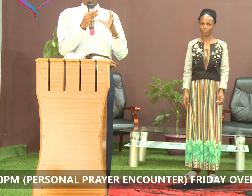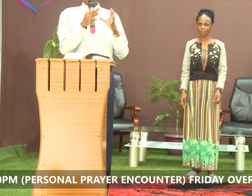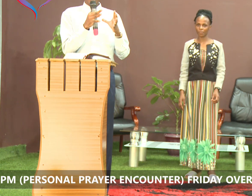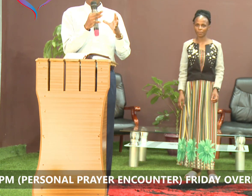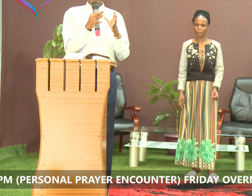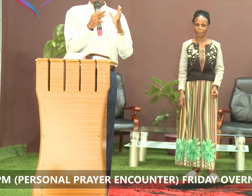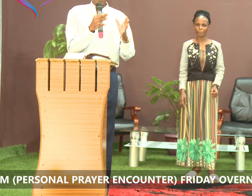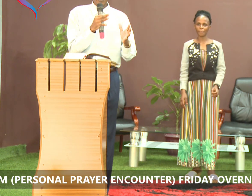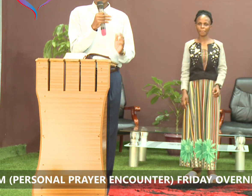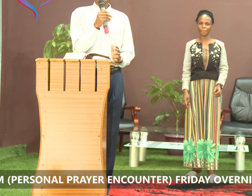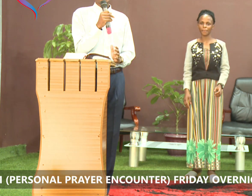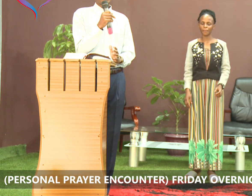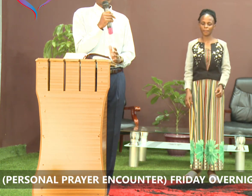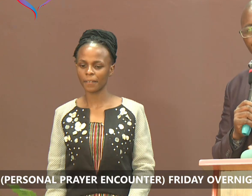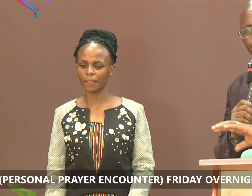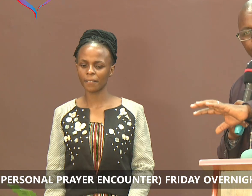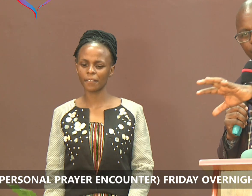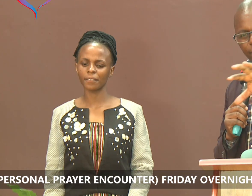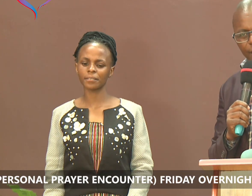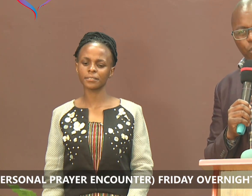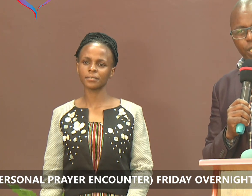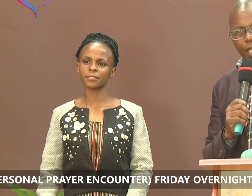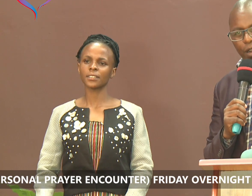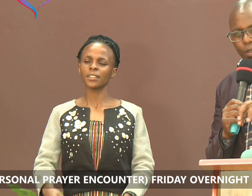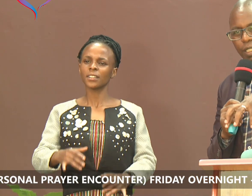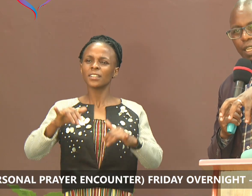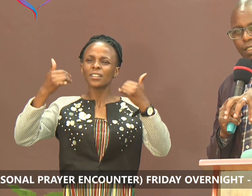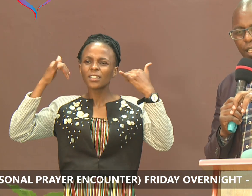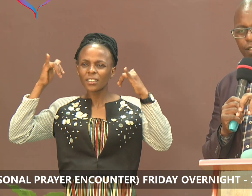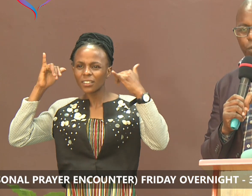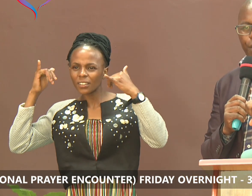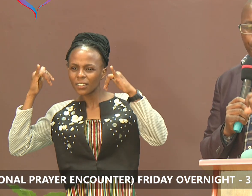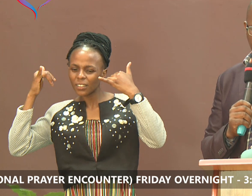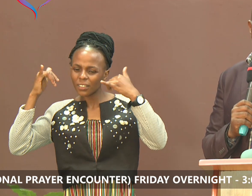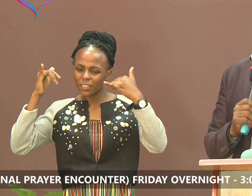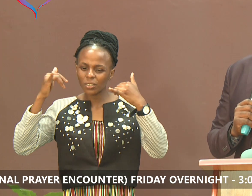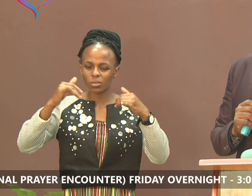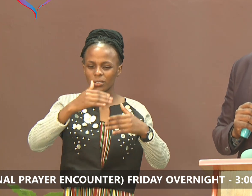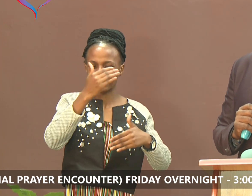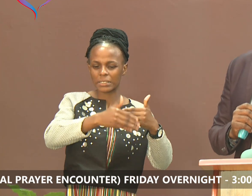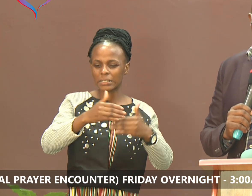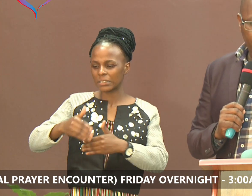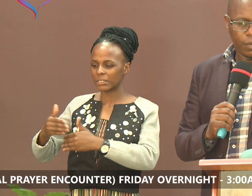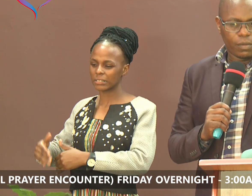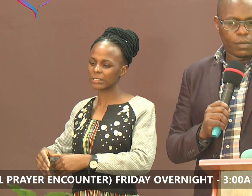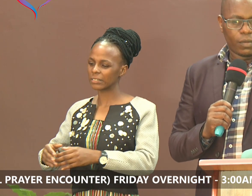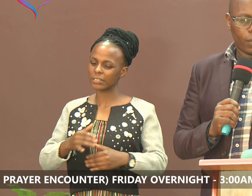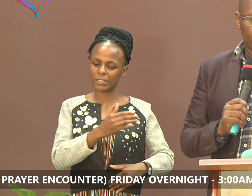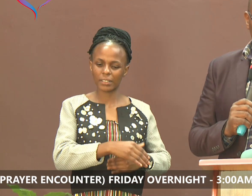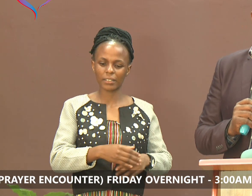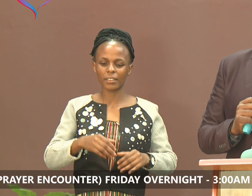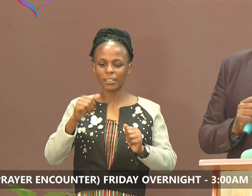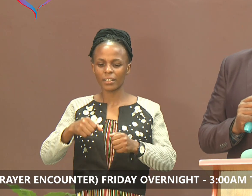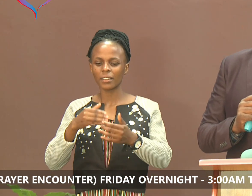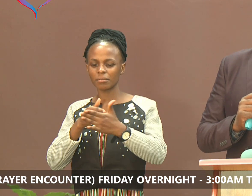embeera gy'okyogeramu si ntuufu. The interferences, the noise around is the eighth one. N'ebyo ebiriwo ebiyinza